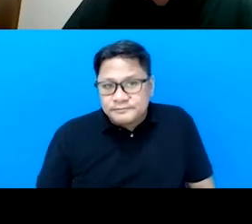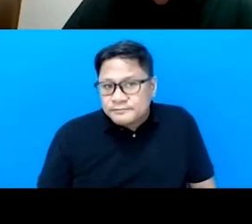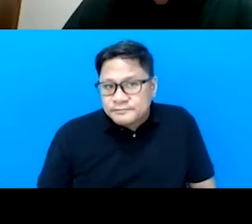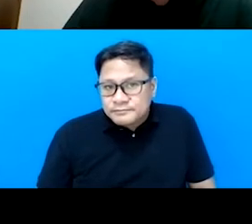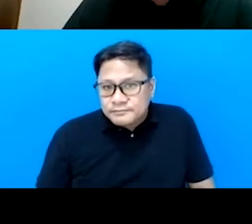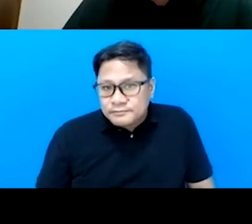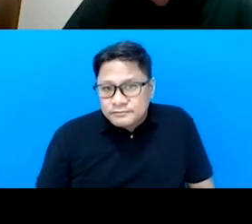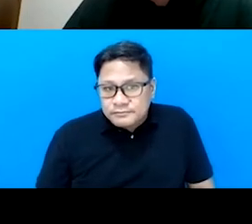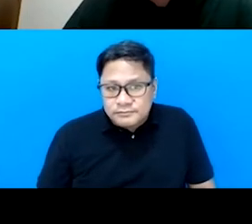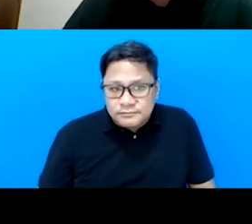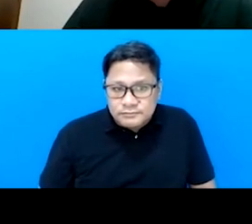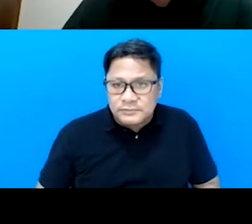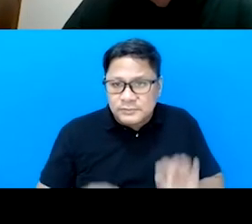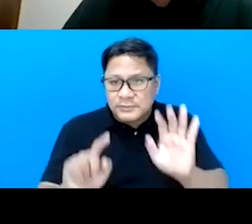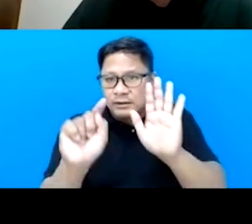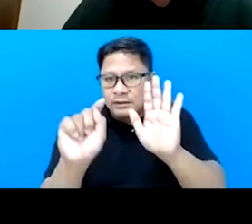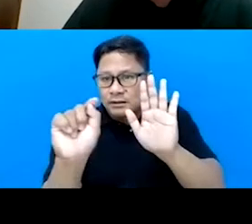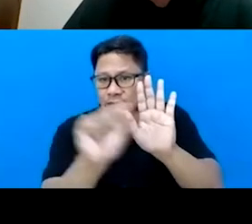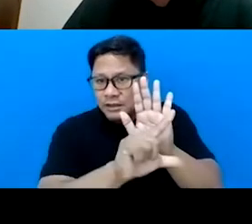Take out